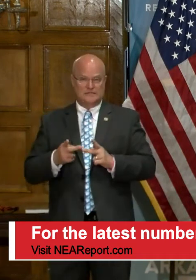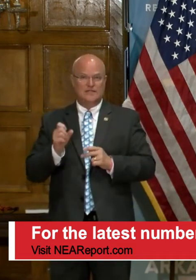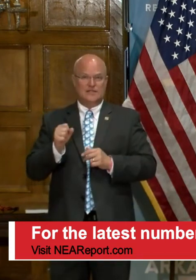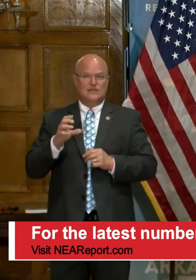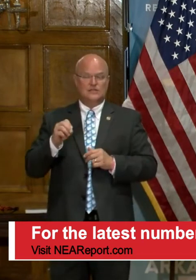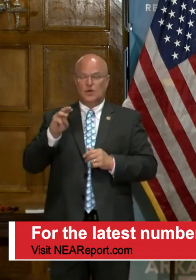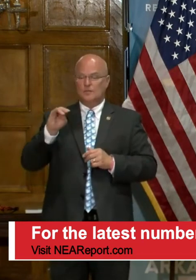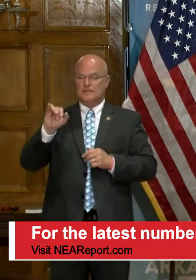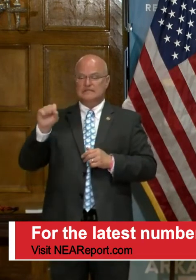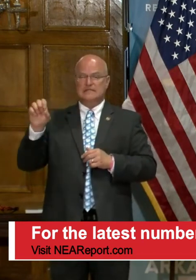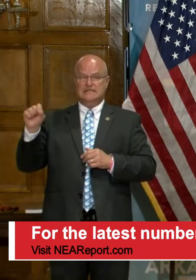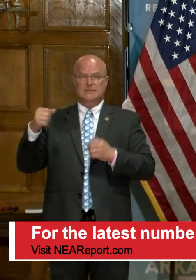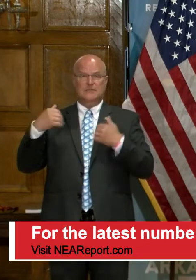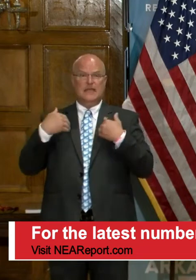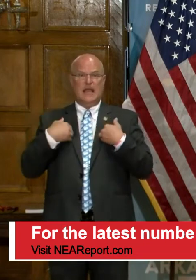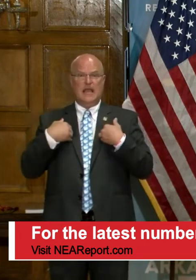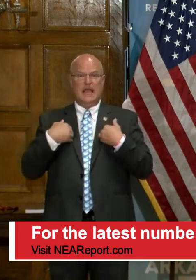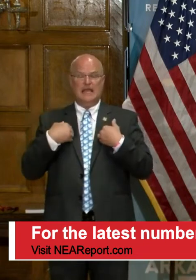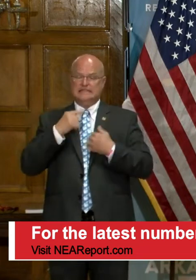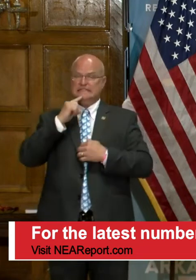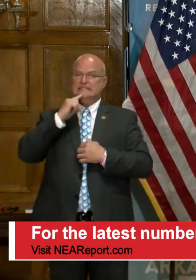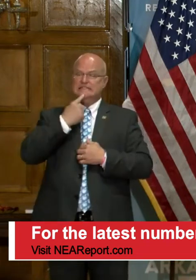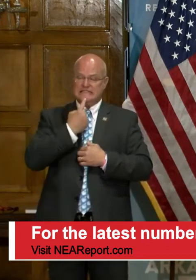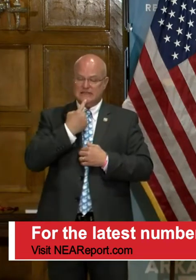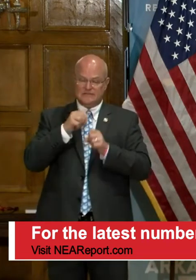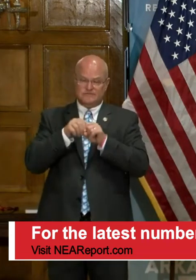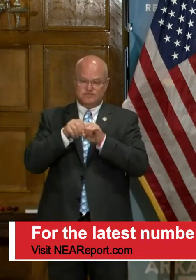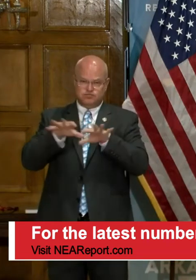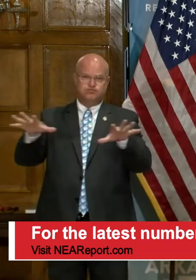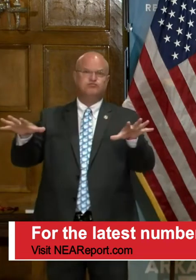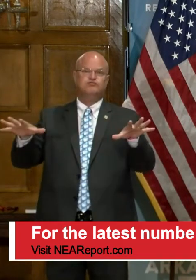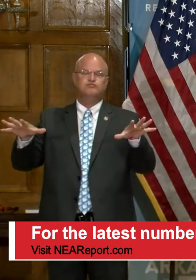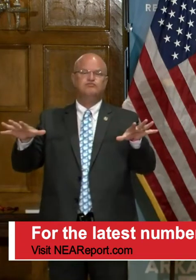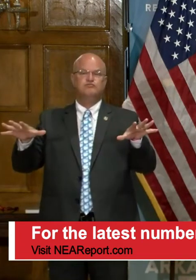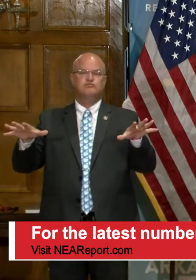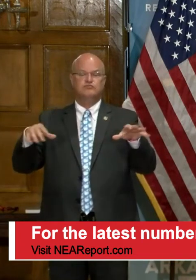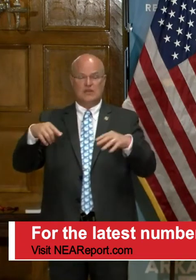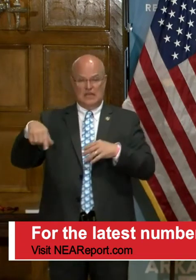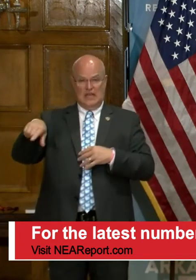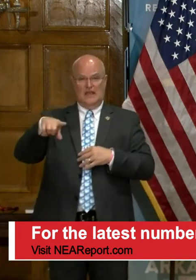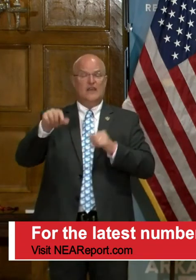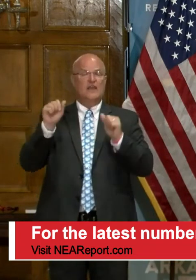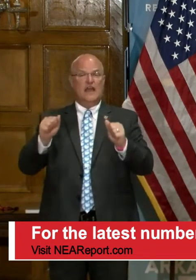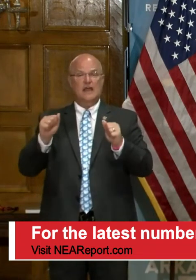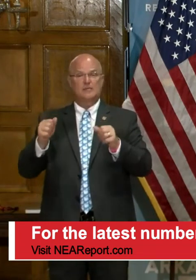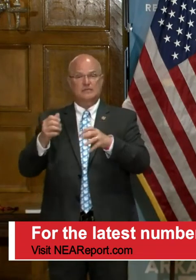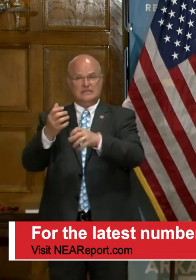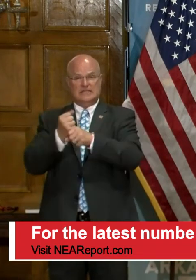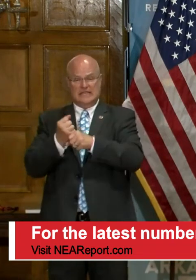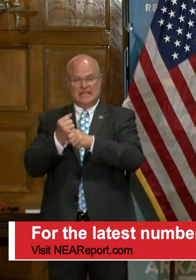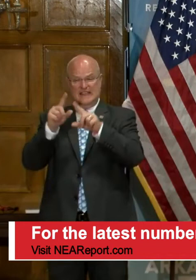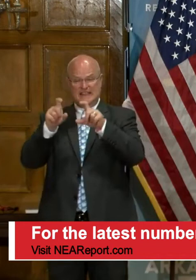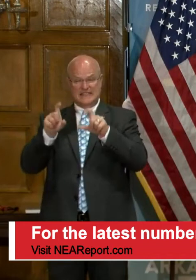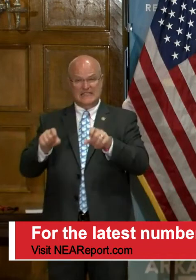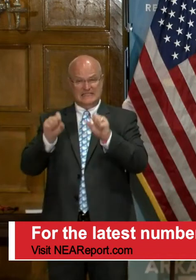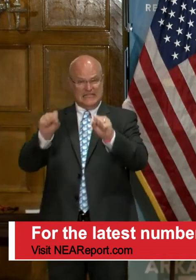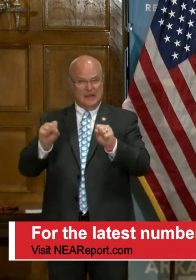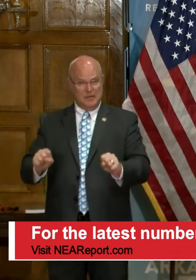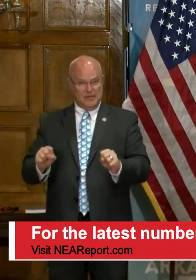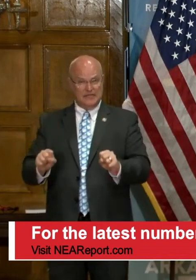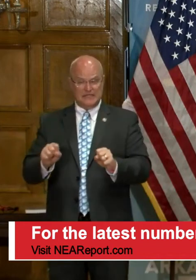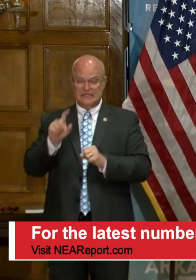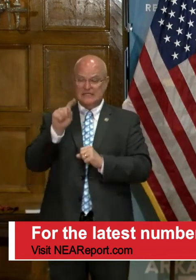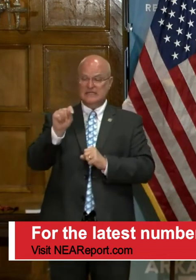so Mississippi had very serious outbreaks. They were able to get those testing